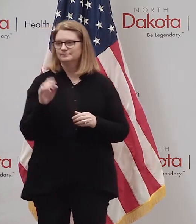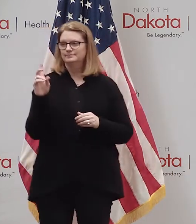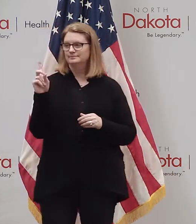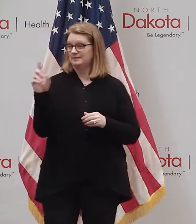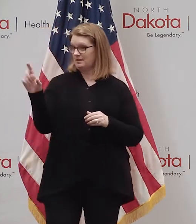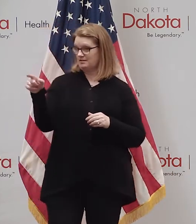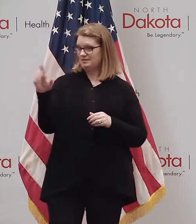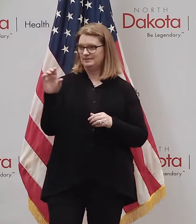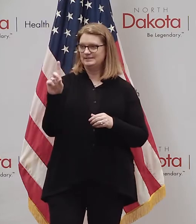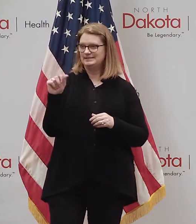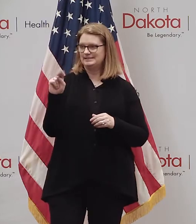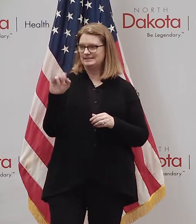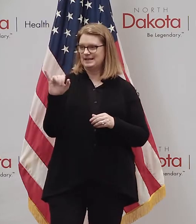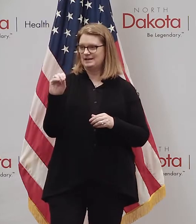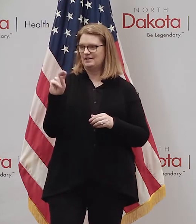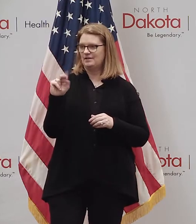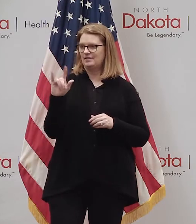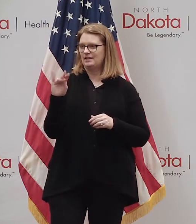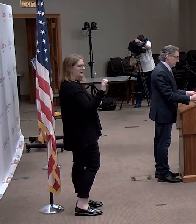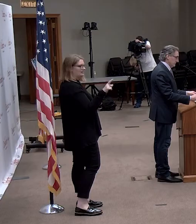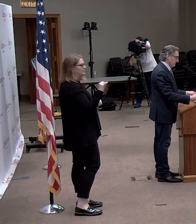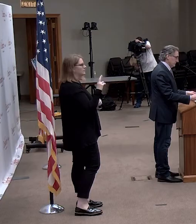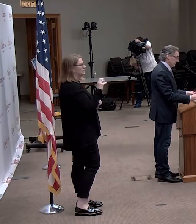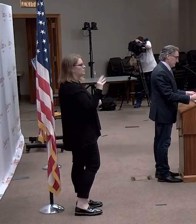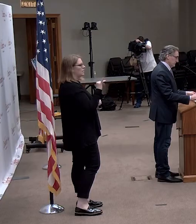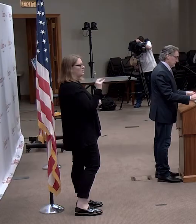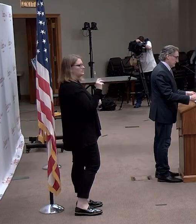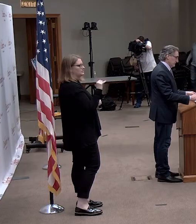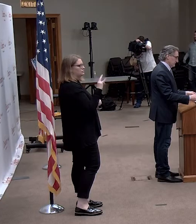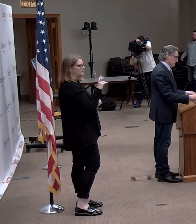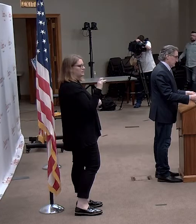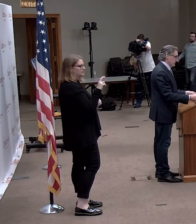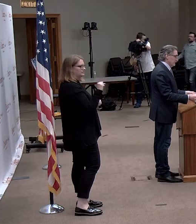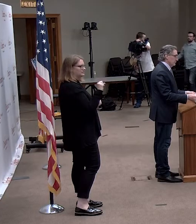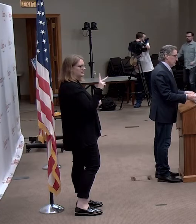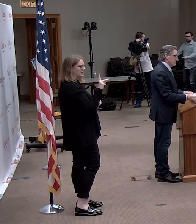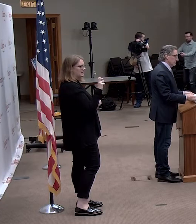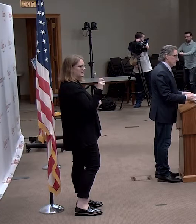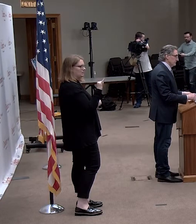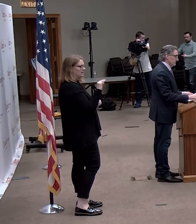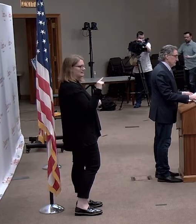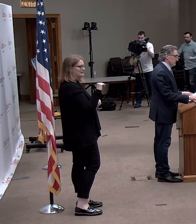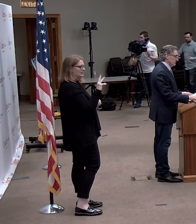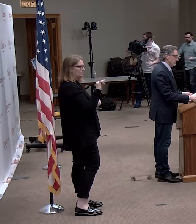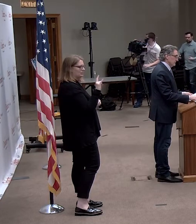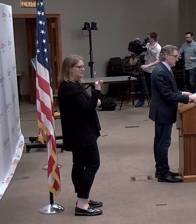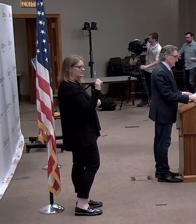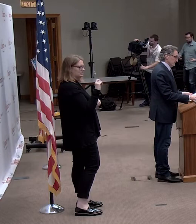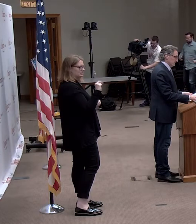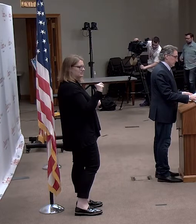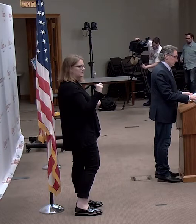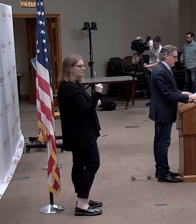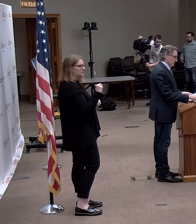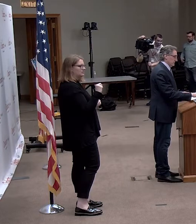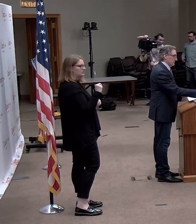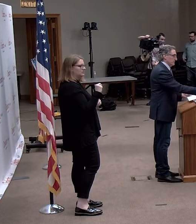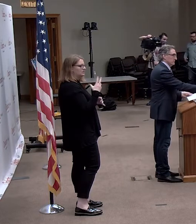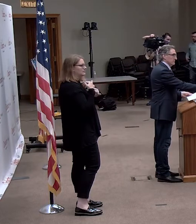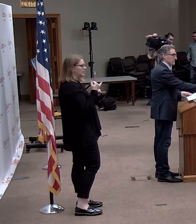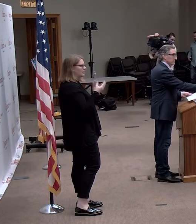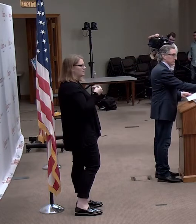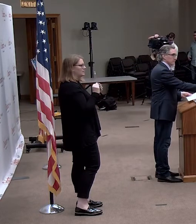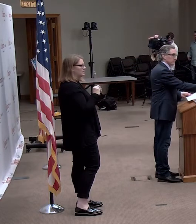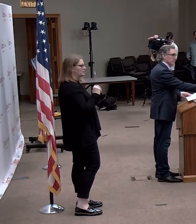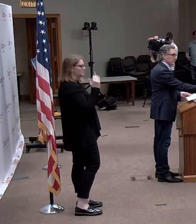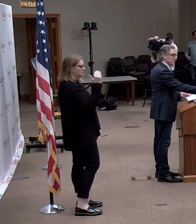We'll go online first. Robin Travers, 660 KYZ in Williston. With the numbers now coming down